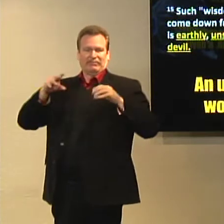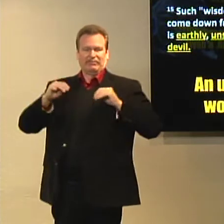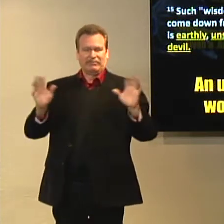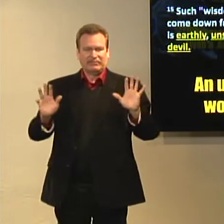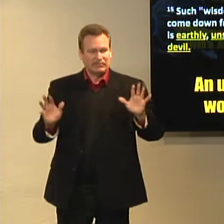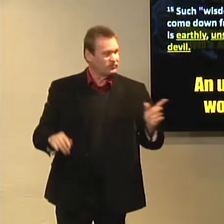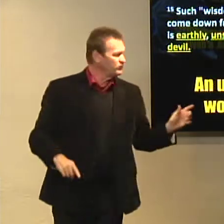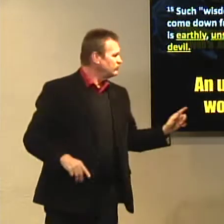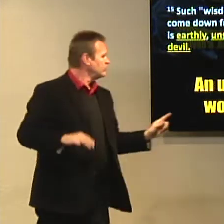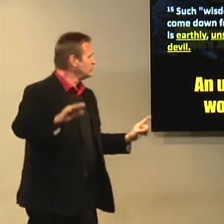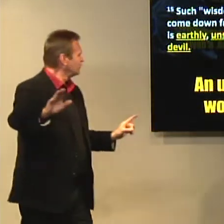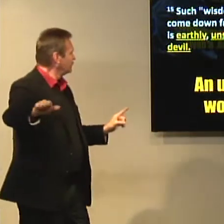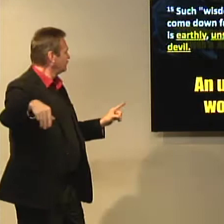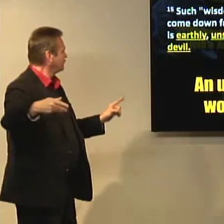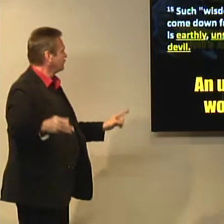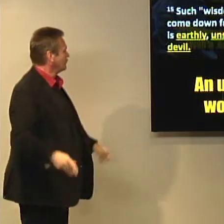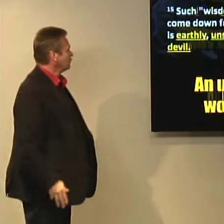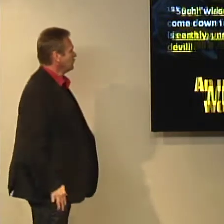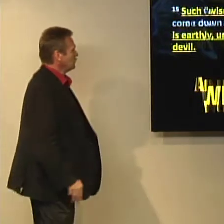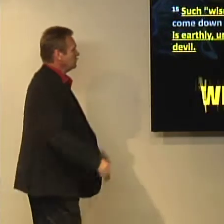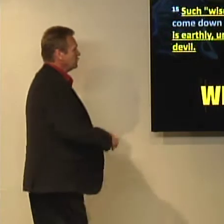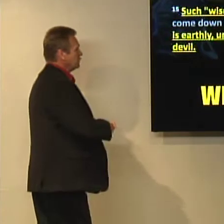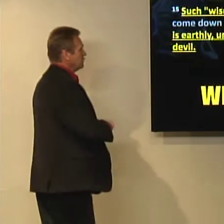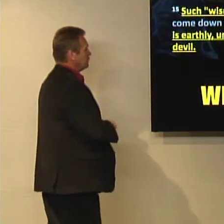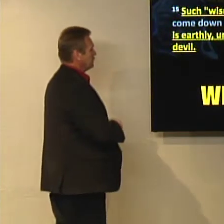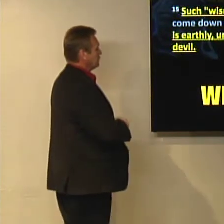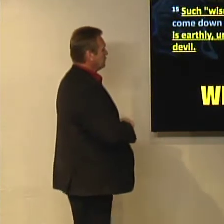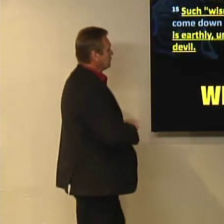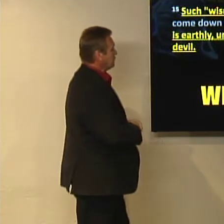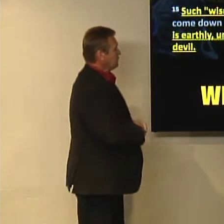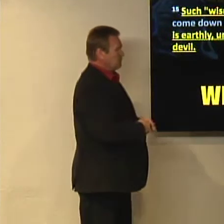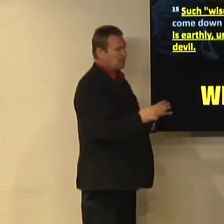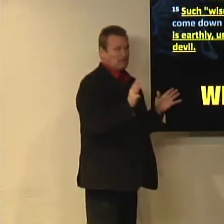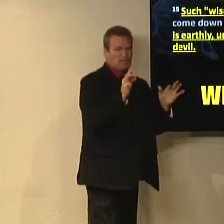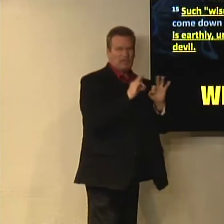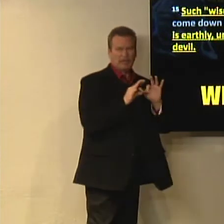of the world. Because the wisdom of the world accepts everything. It's an unholy threesome.